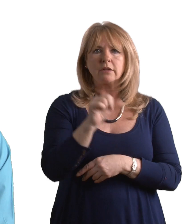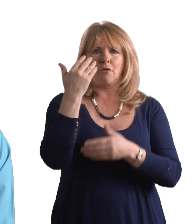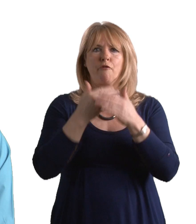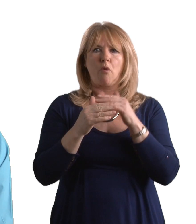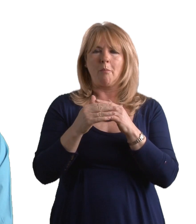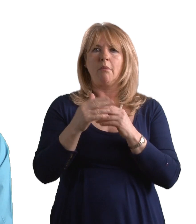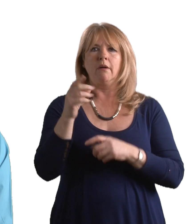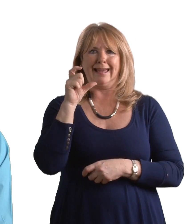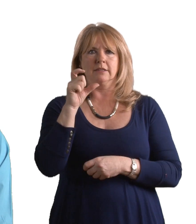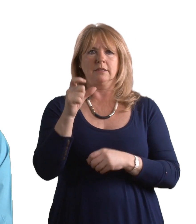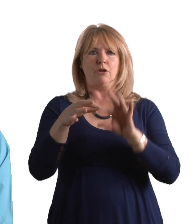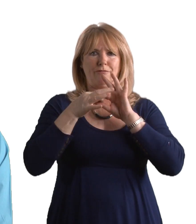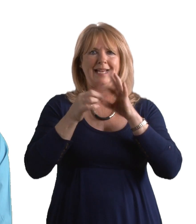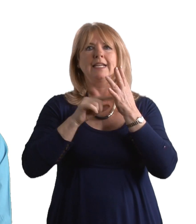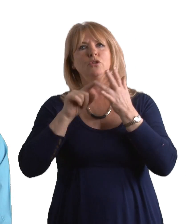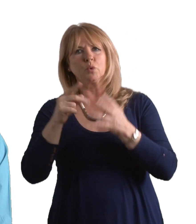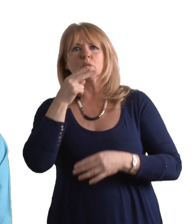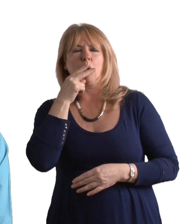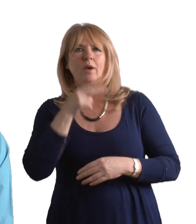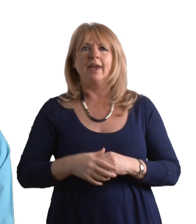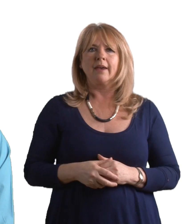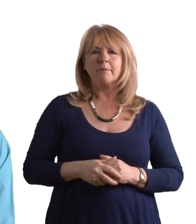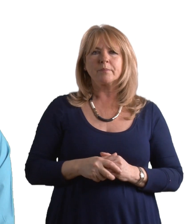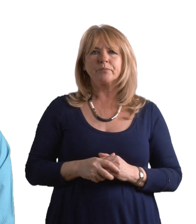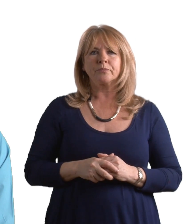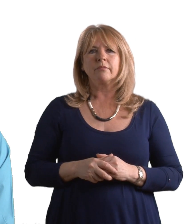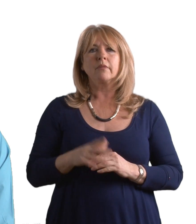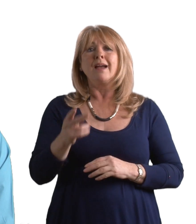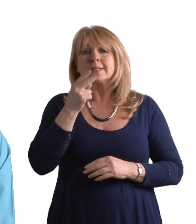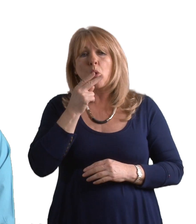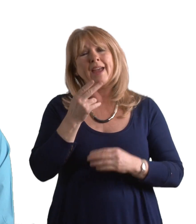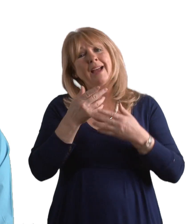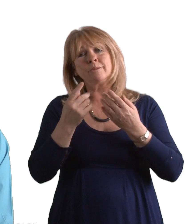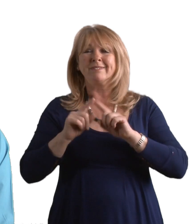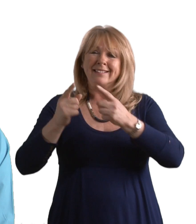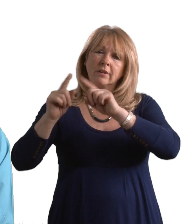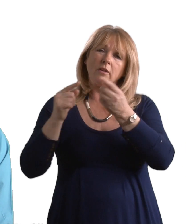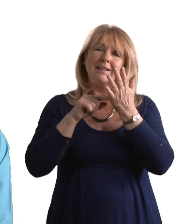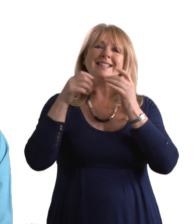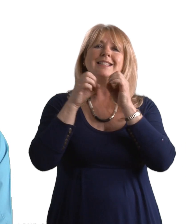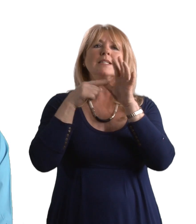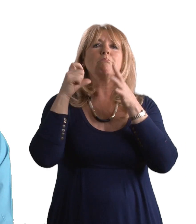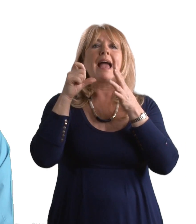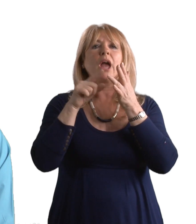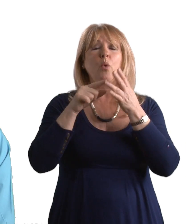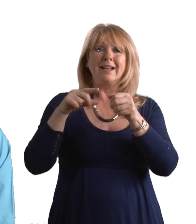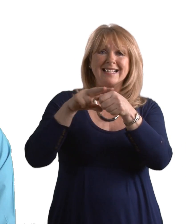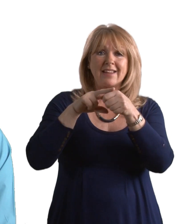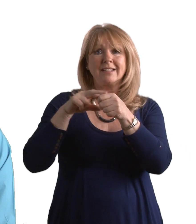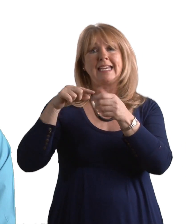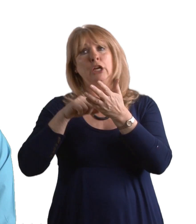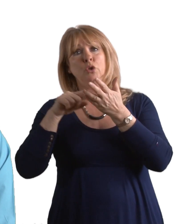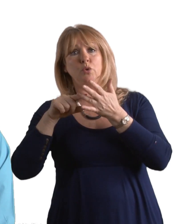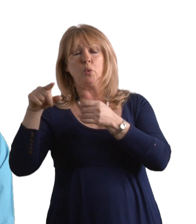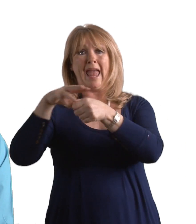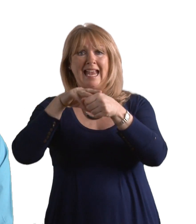Smoking and other forms of tobacco use are associated with 70 to 80% of oral cancer cases. Oral cancer causes